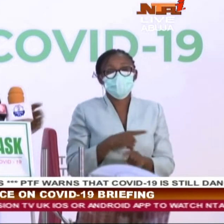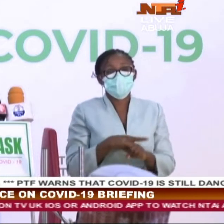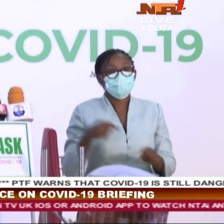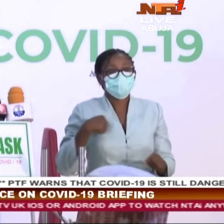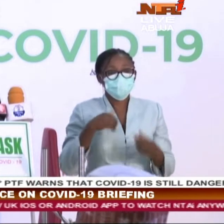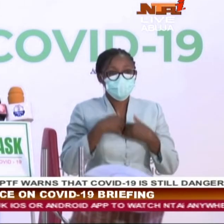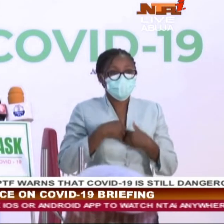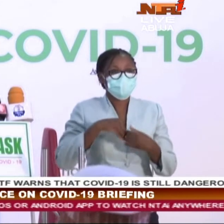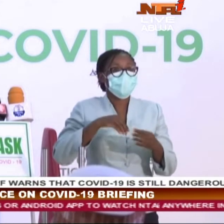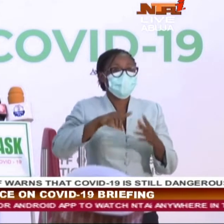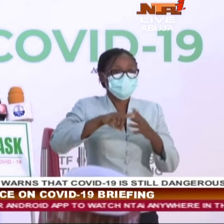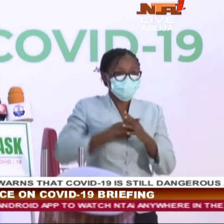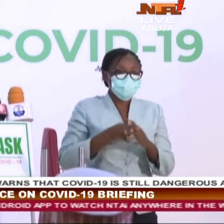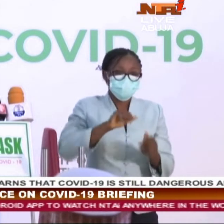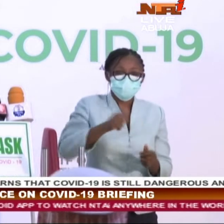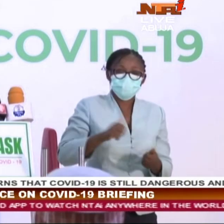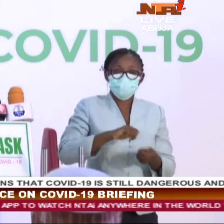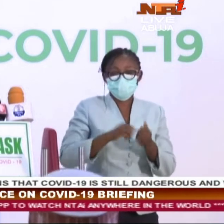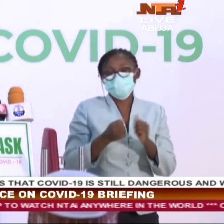enterprise,